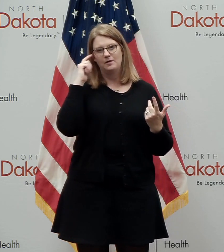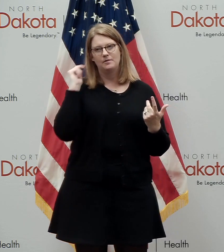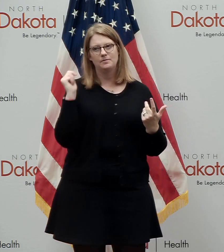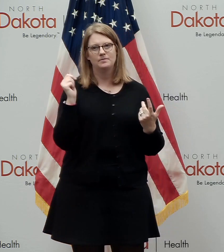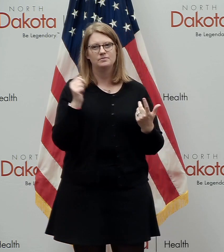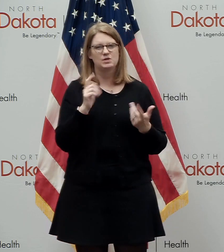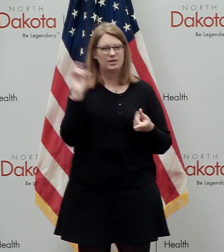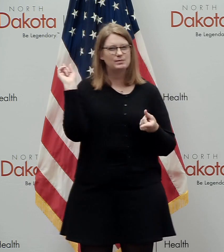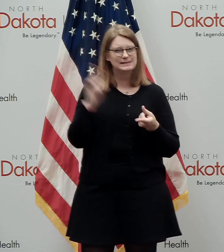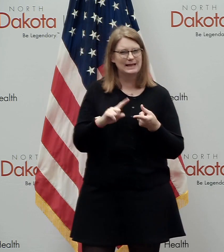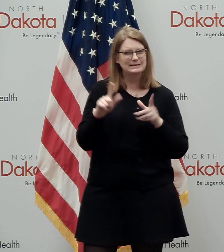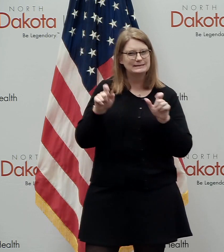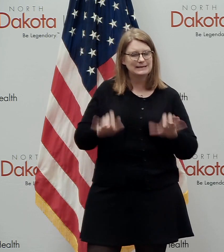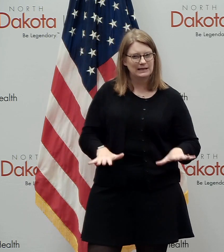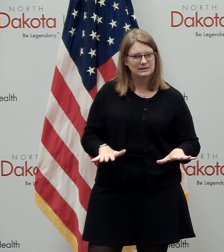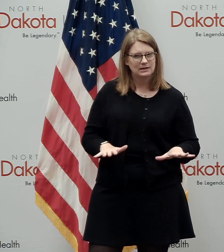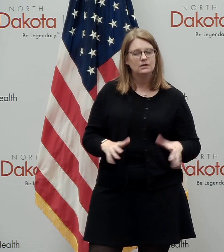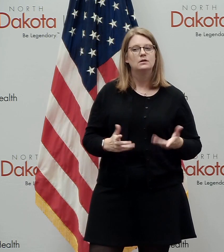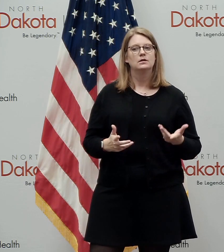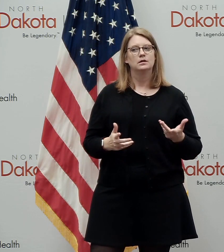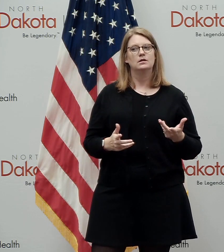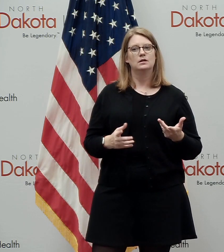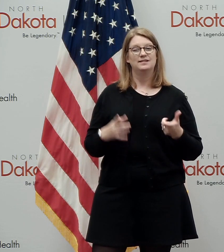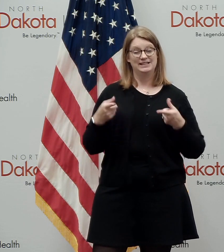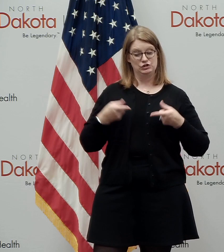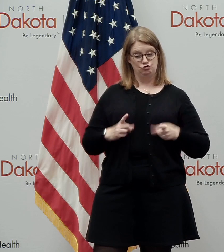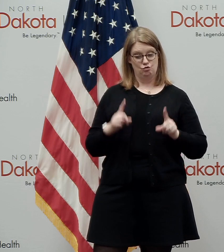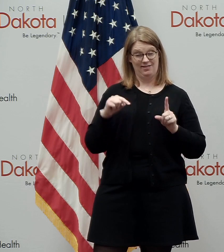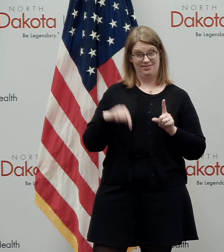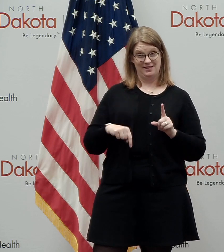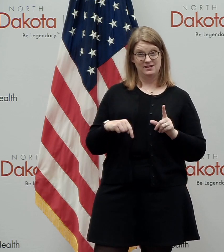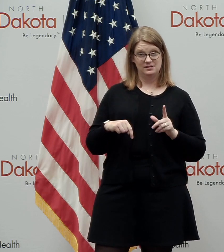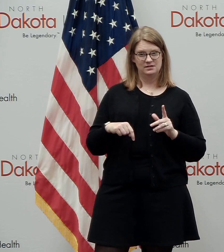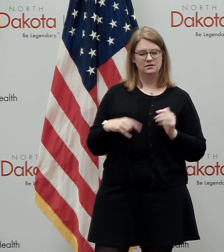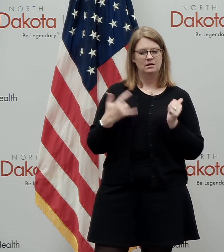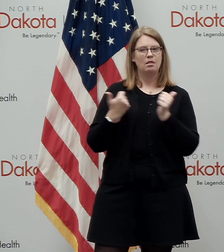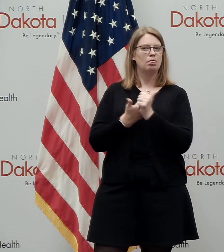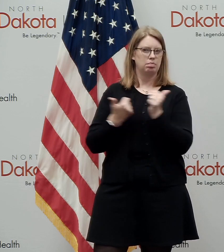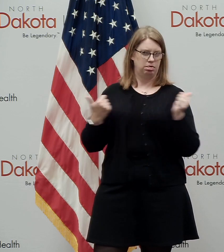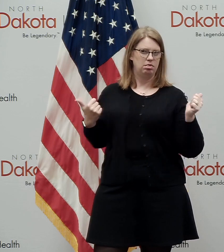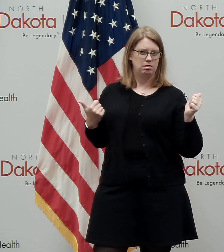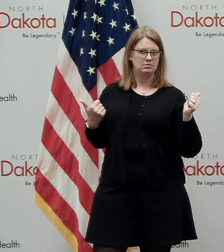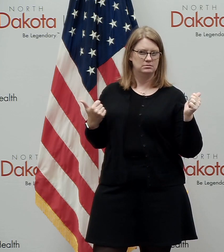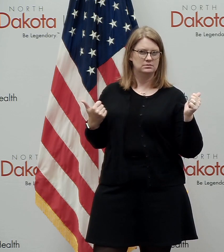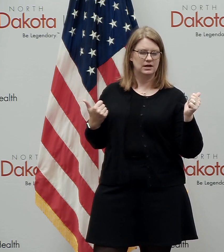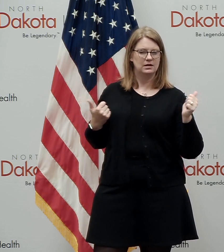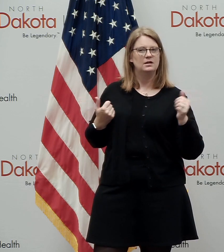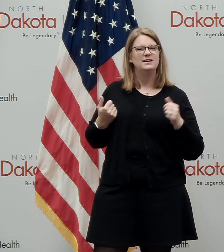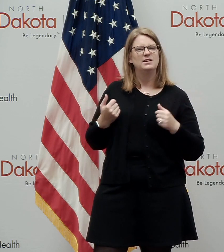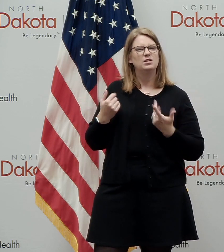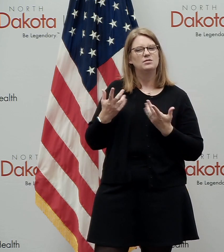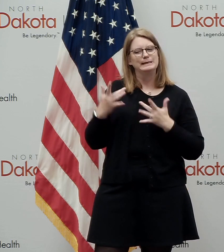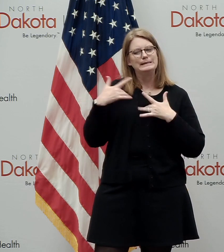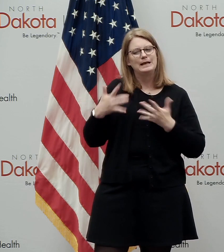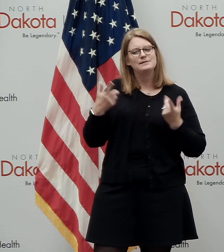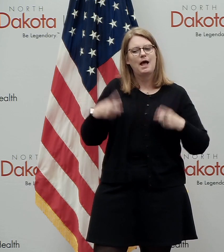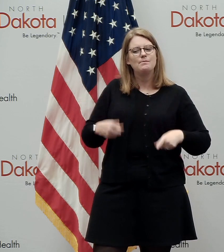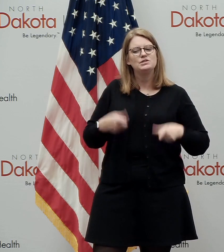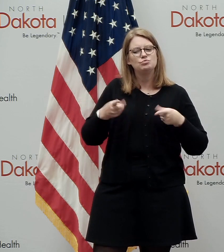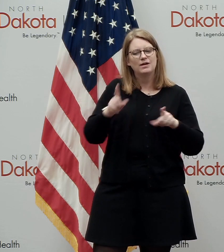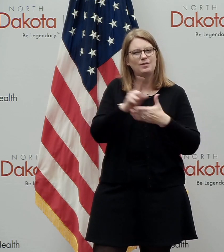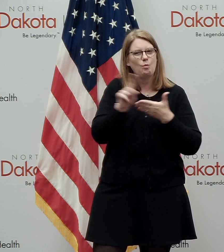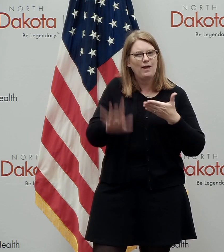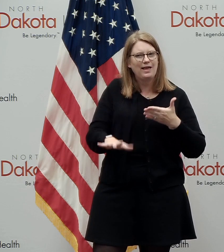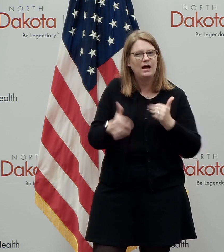less testing. We do know and have had throughout this a lag in testing over the weekend. I